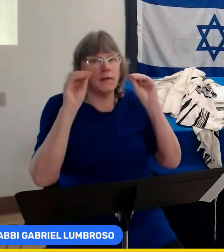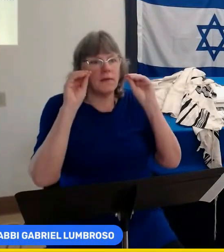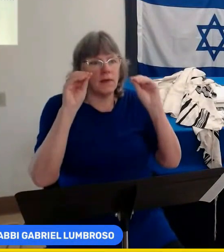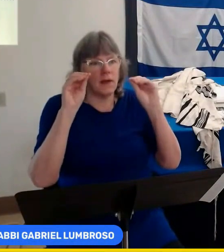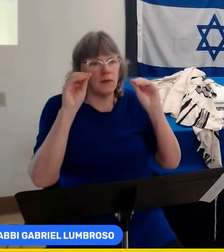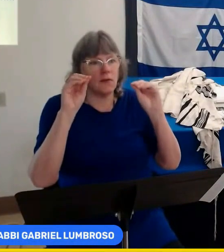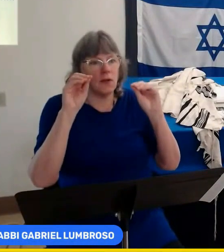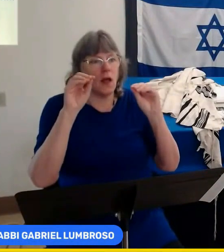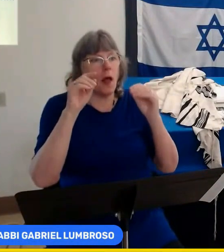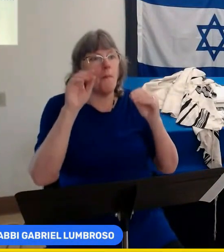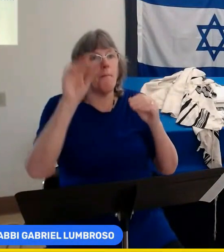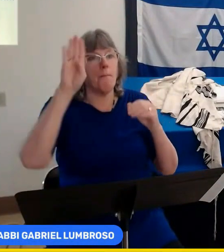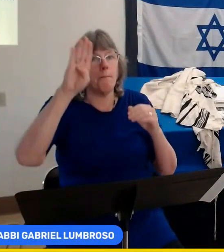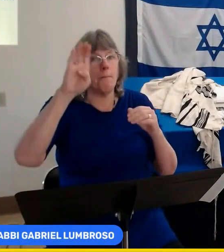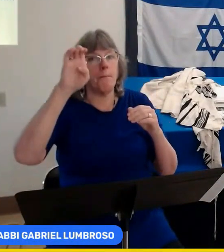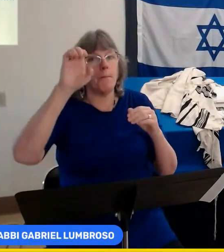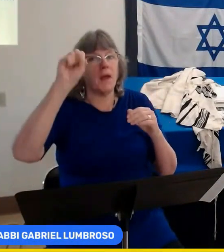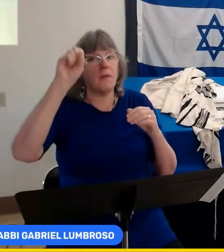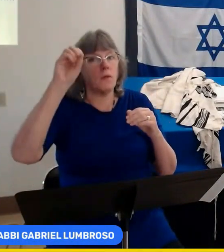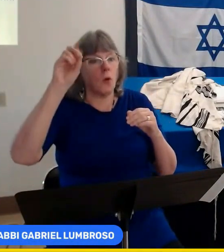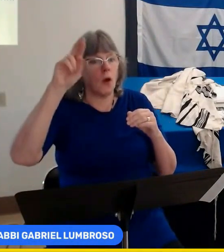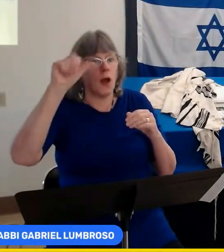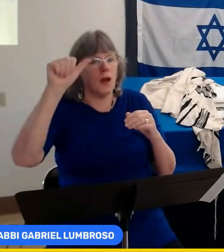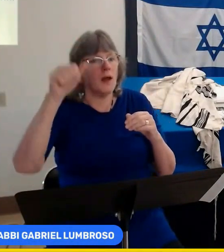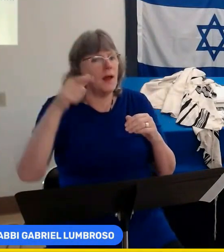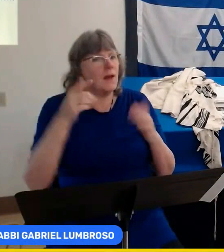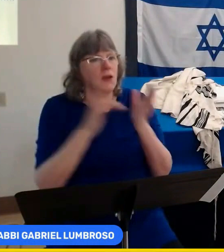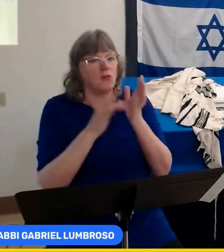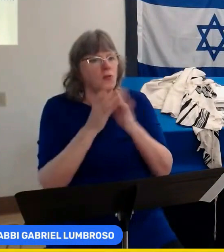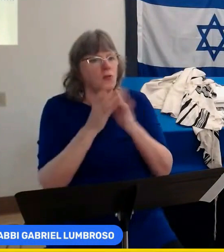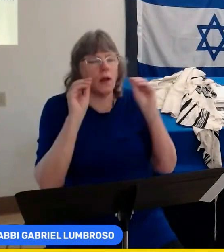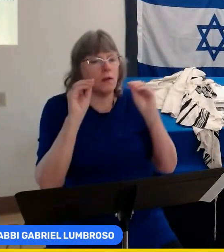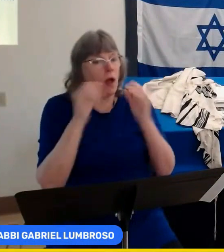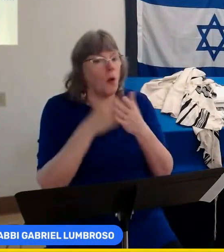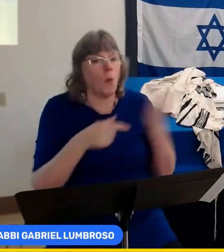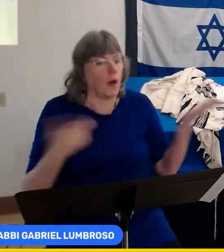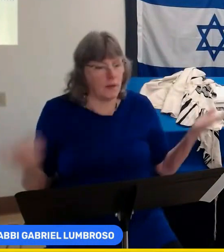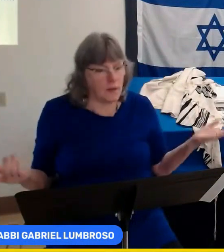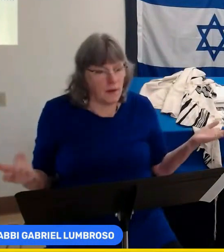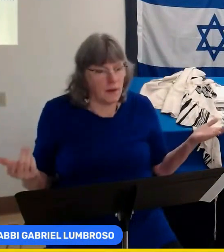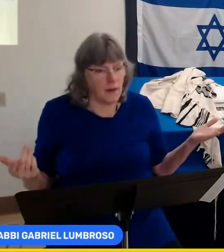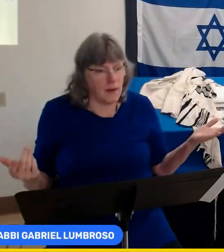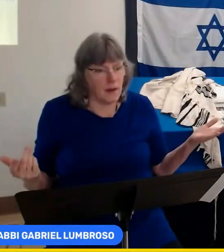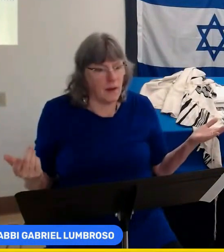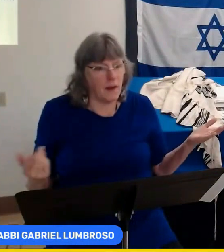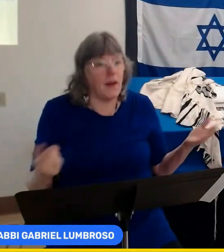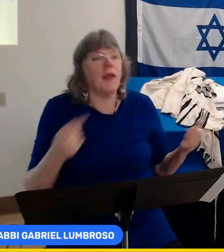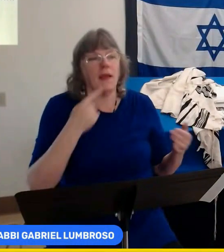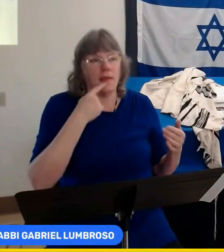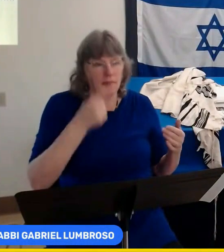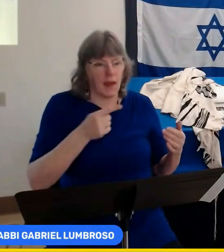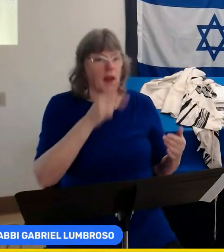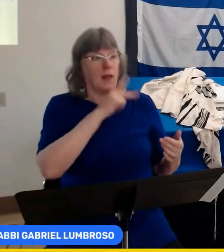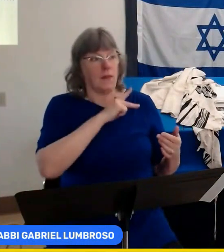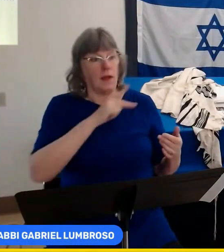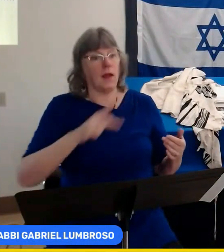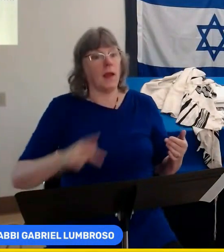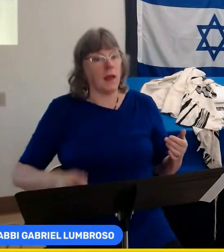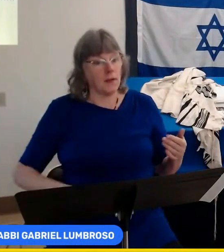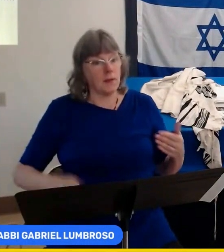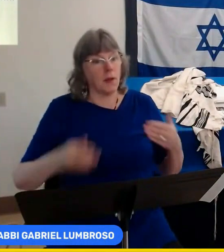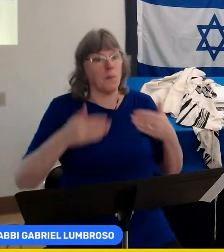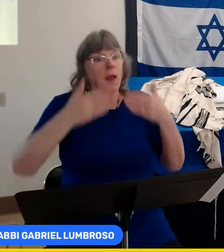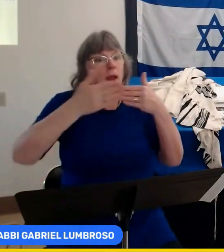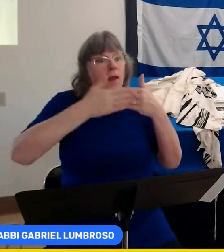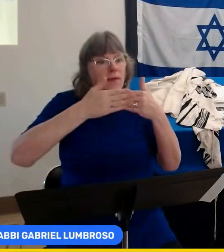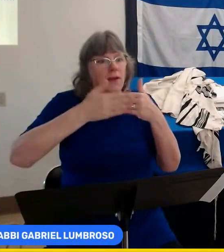gospel," Yeshua tells us, this is what I like about the Bible. You never have to guess anything. It's all written down. We don't need